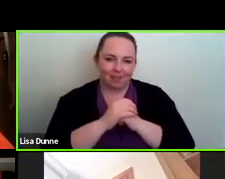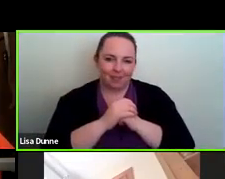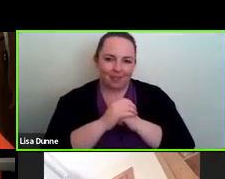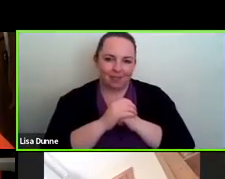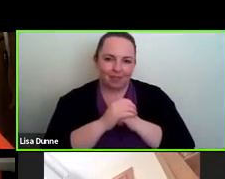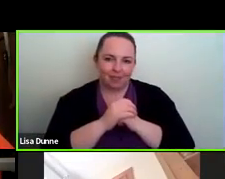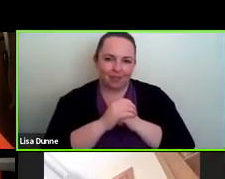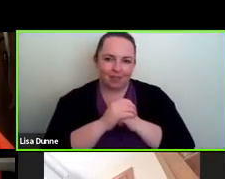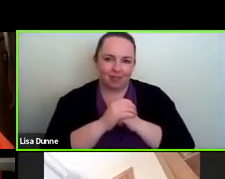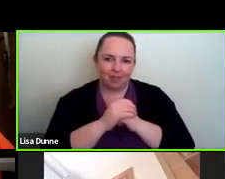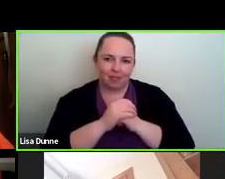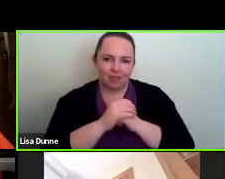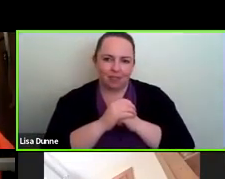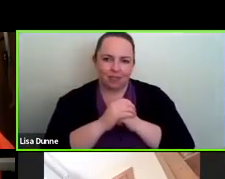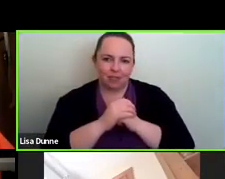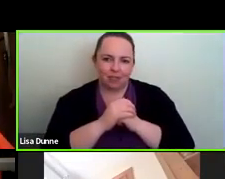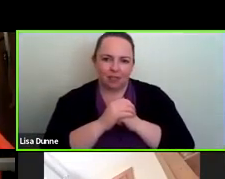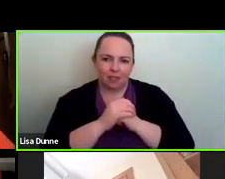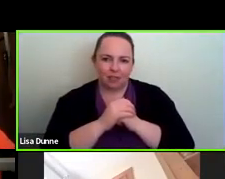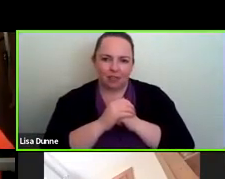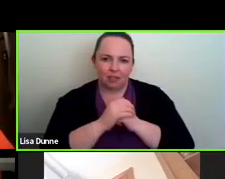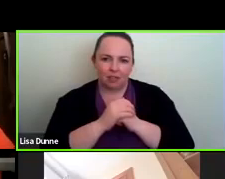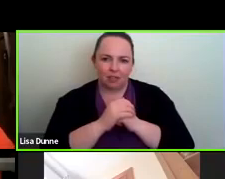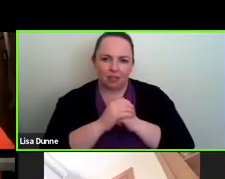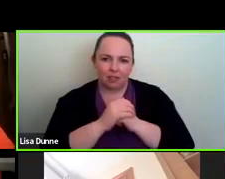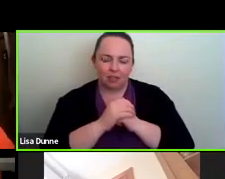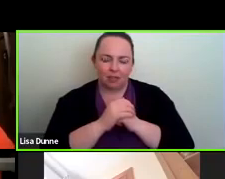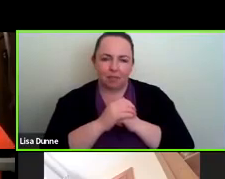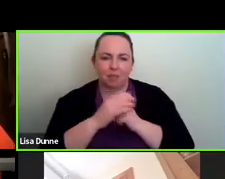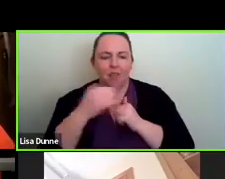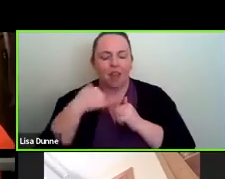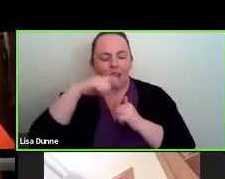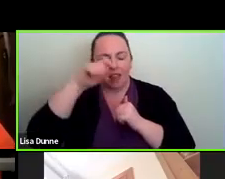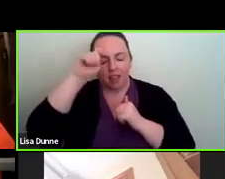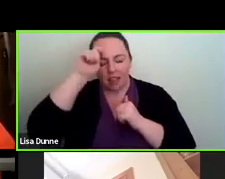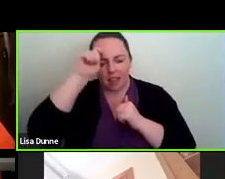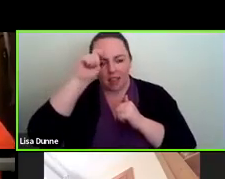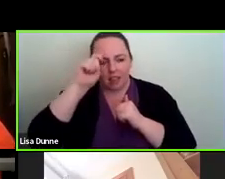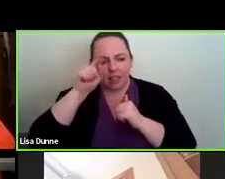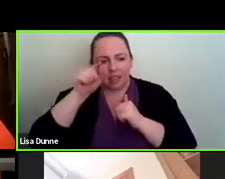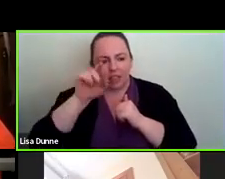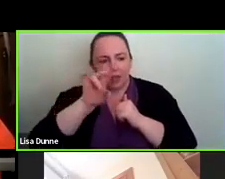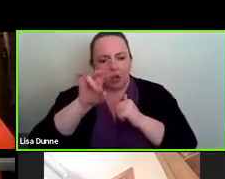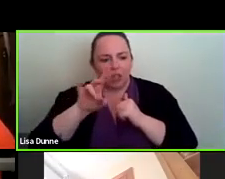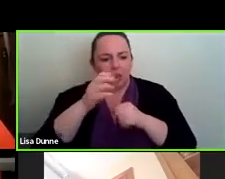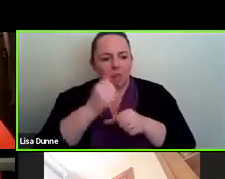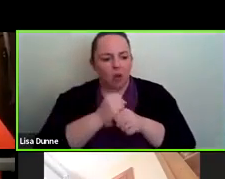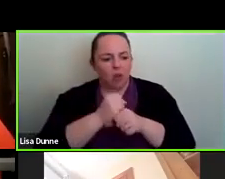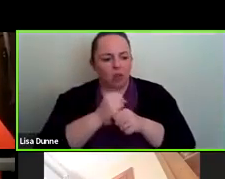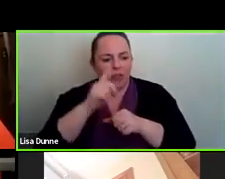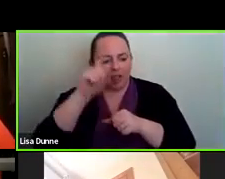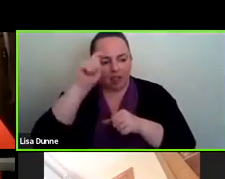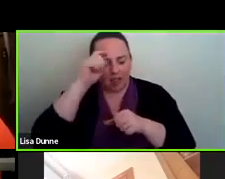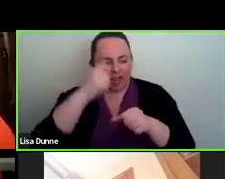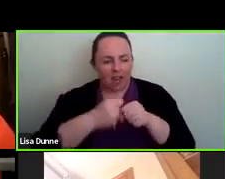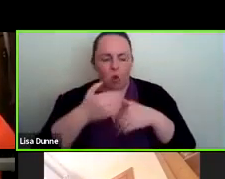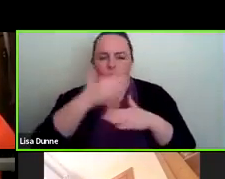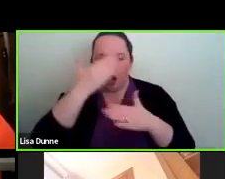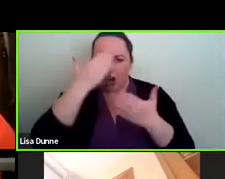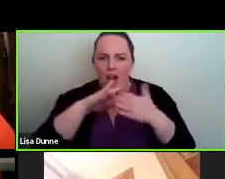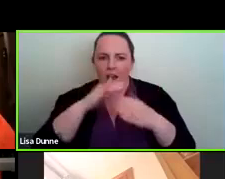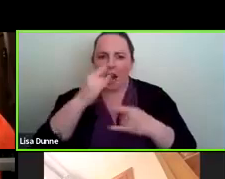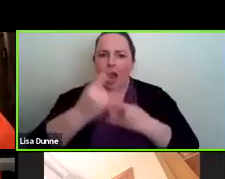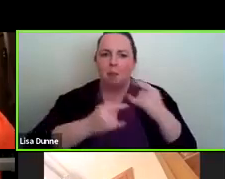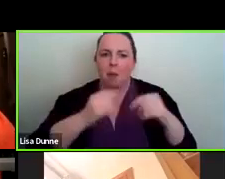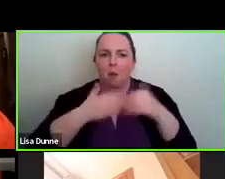I answered actually some of that in the chat. I saw that in the chat. I think it's a question of rethinking where learning happens more in a much more